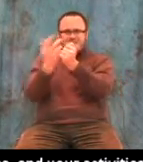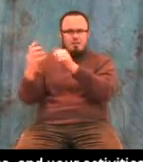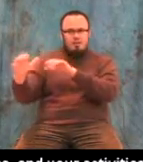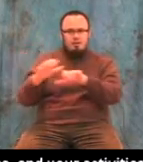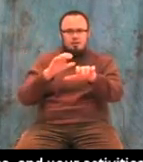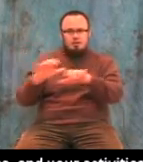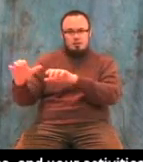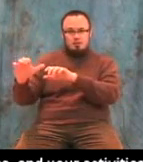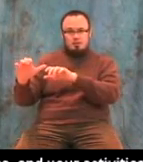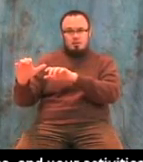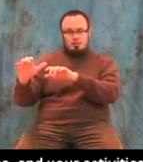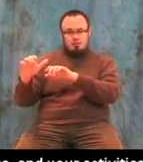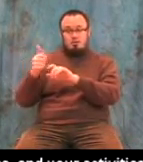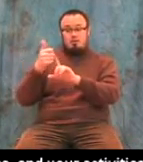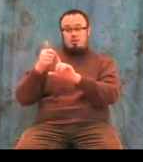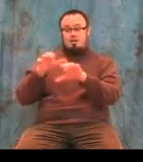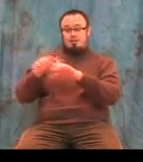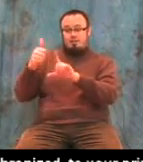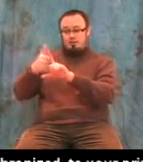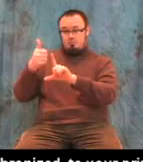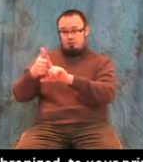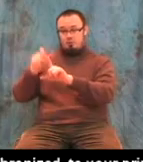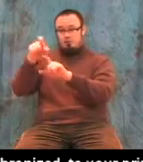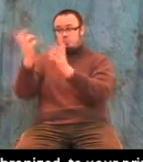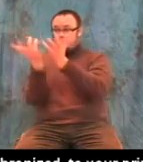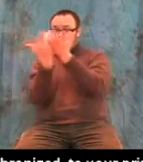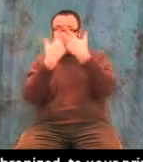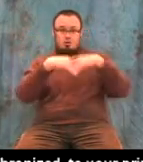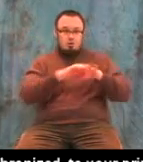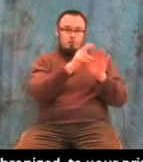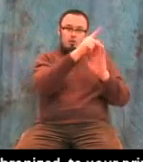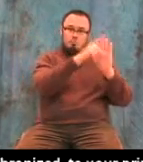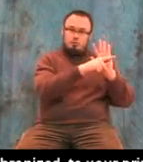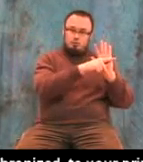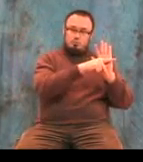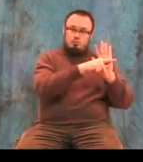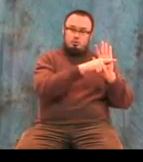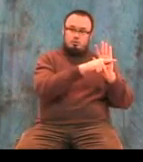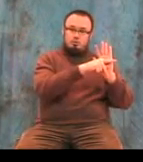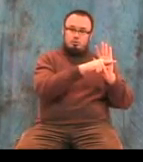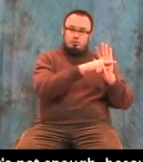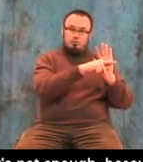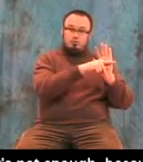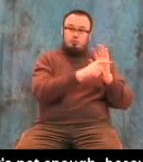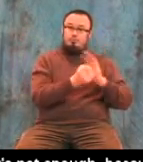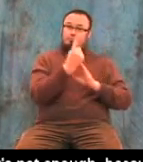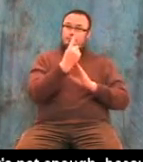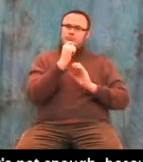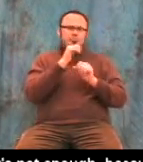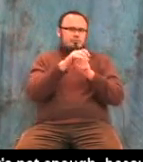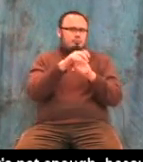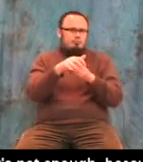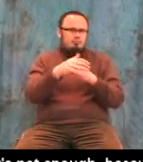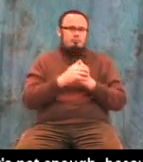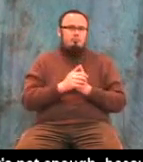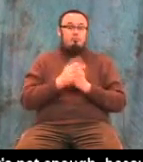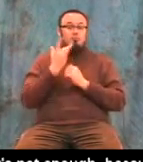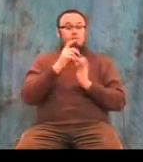your activities, and your activities should be synchronized to your principles. But that's not enough, because